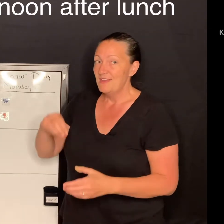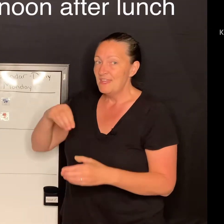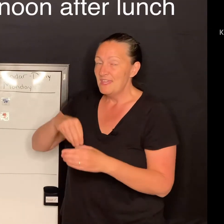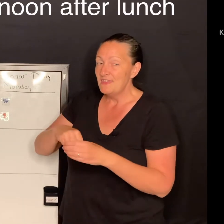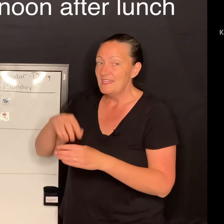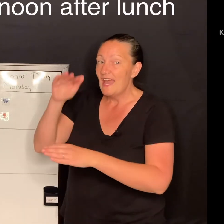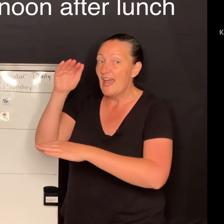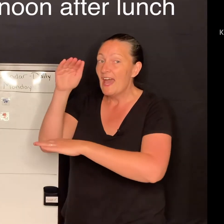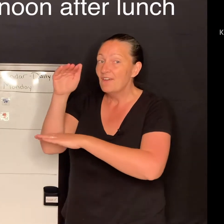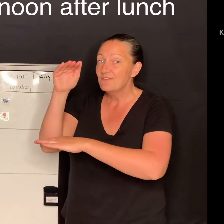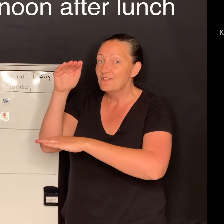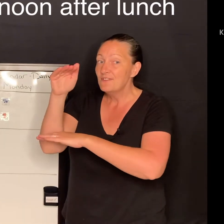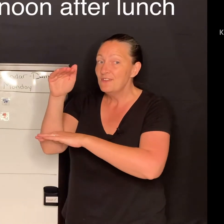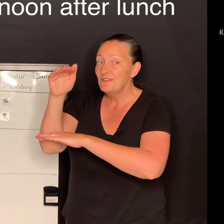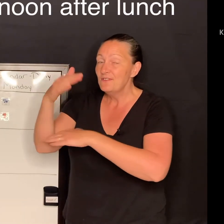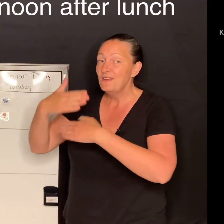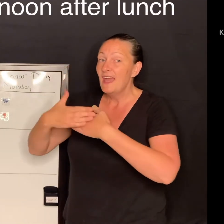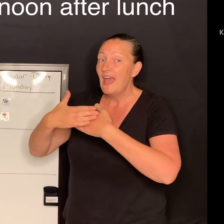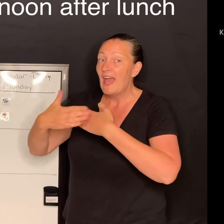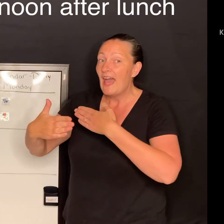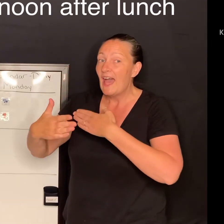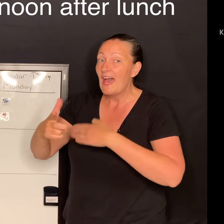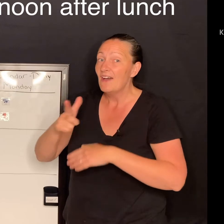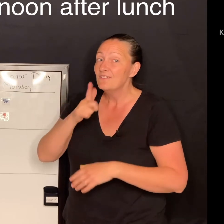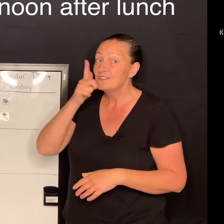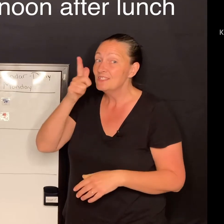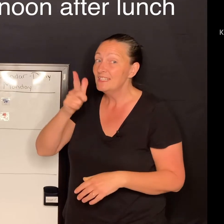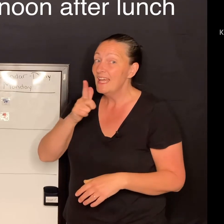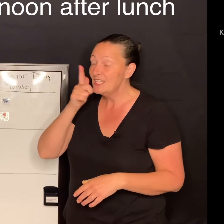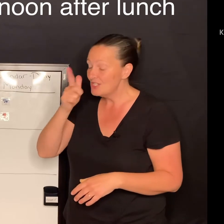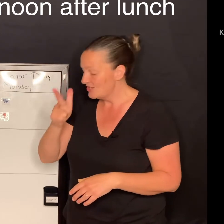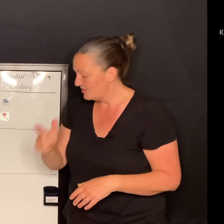In the afternoon, after lunch,